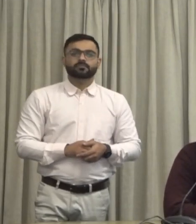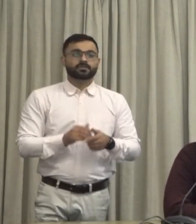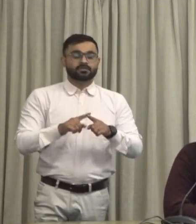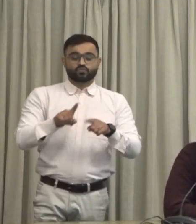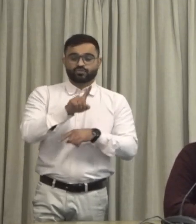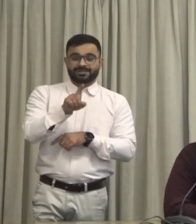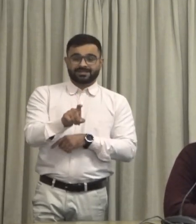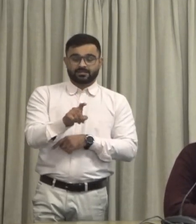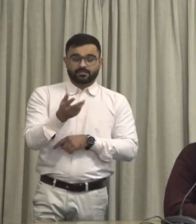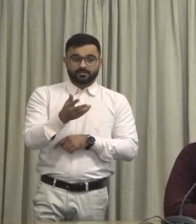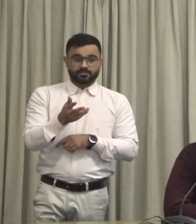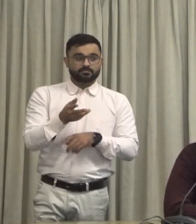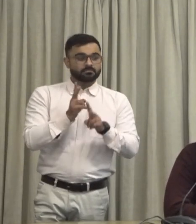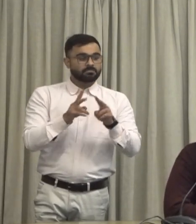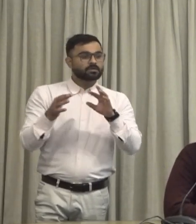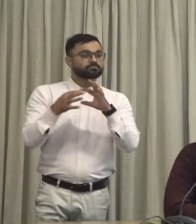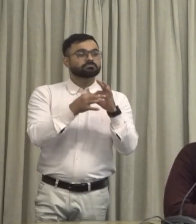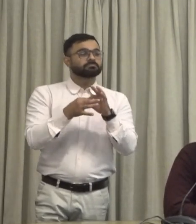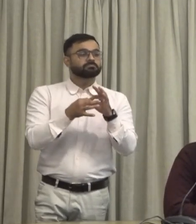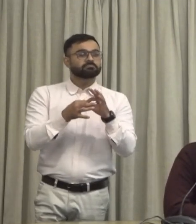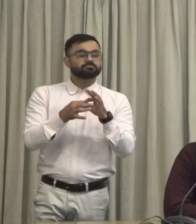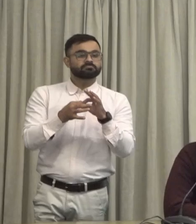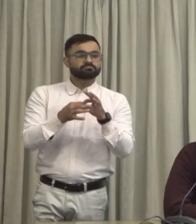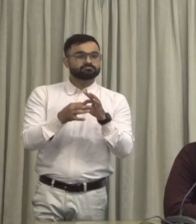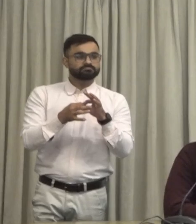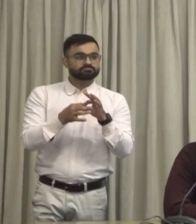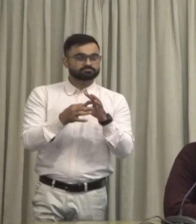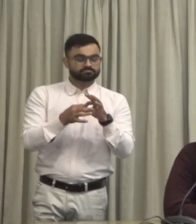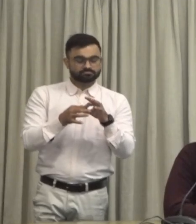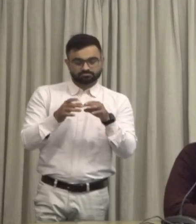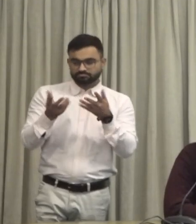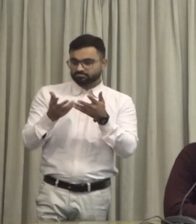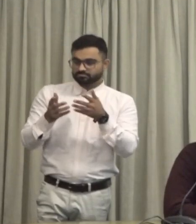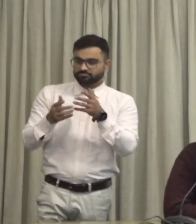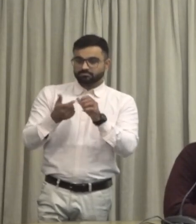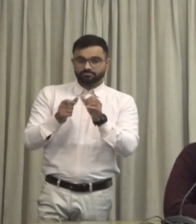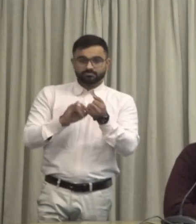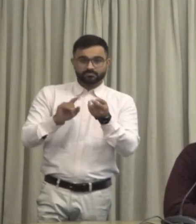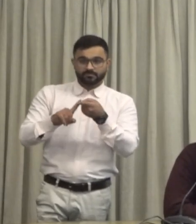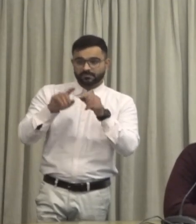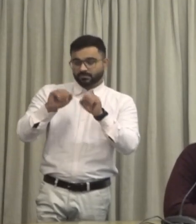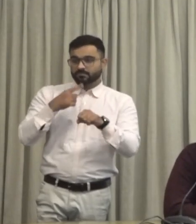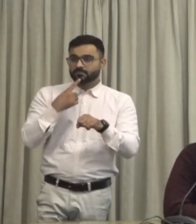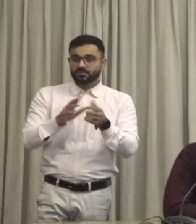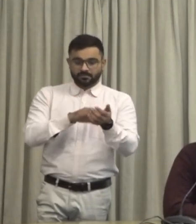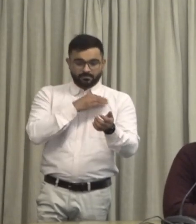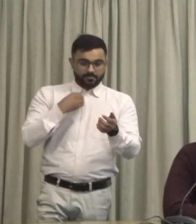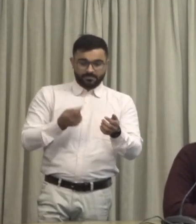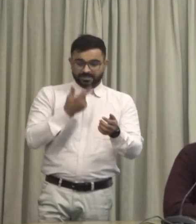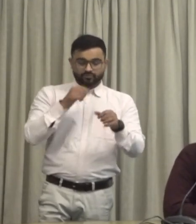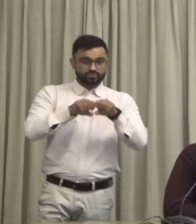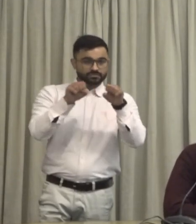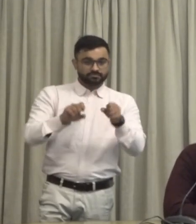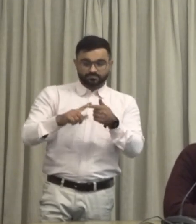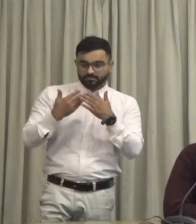the question then is it morally correct to prolong suffering? And that's not how this case was seen as. Again, I think because the medical system is at fault, because